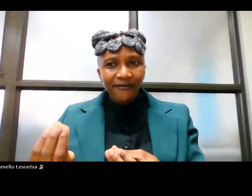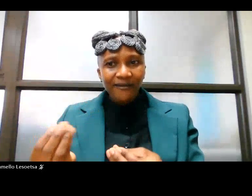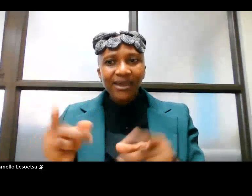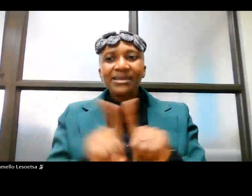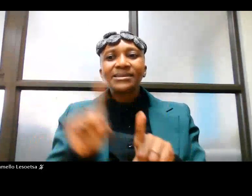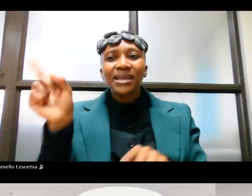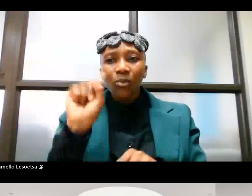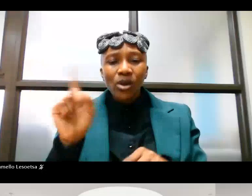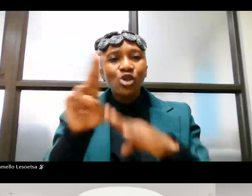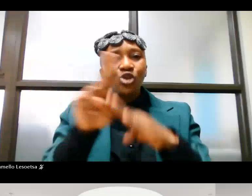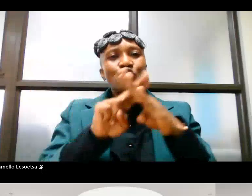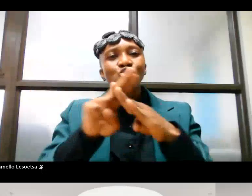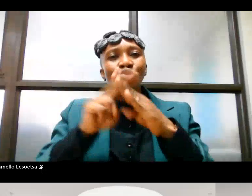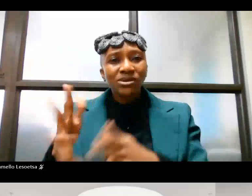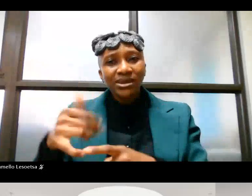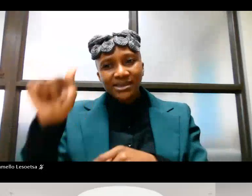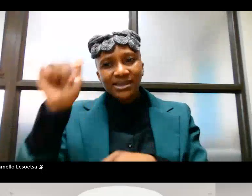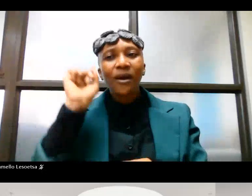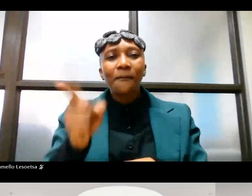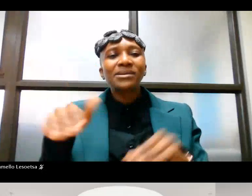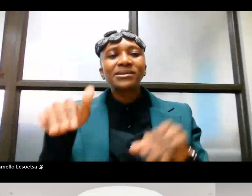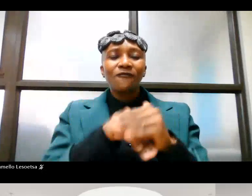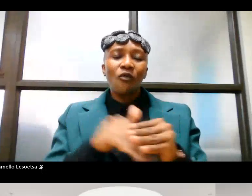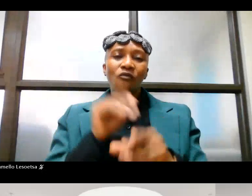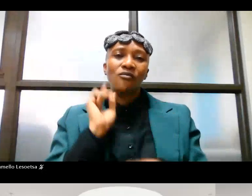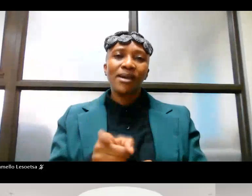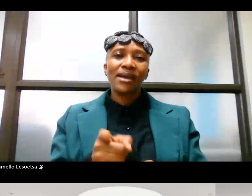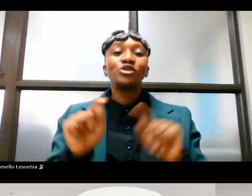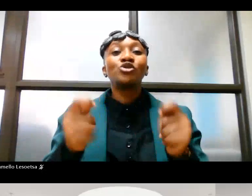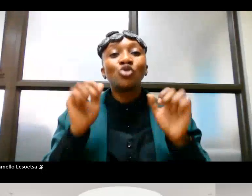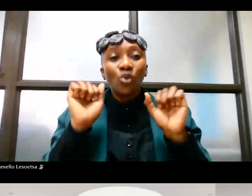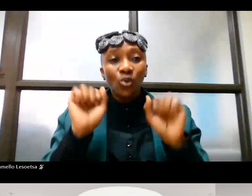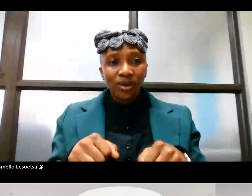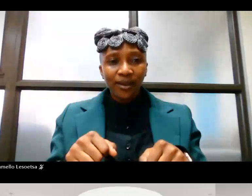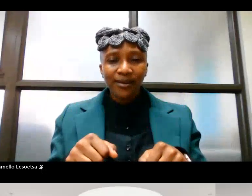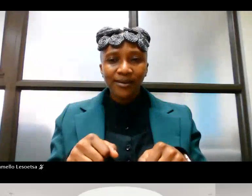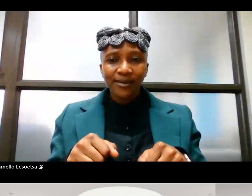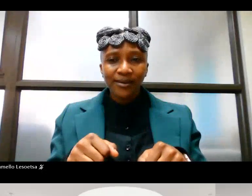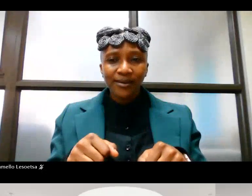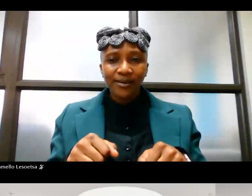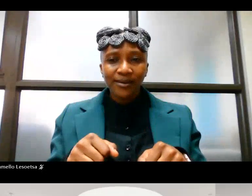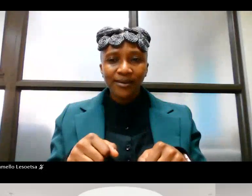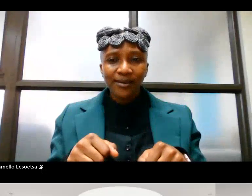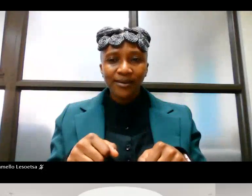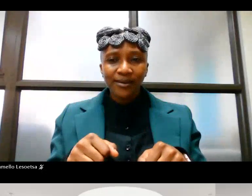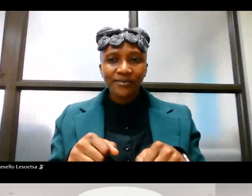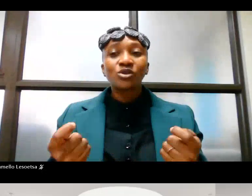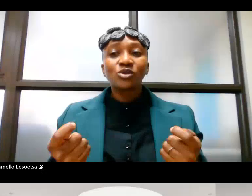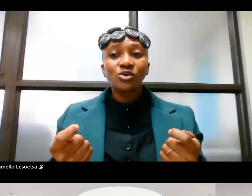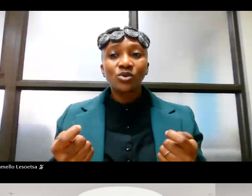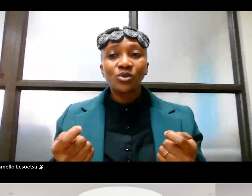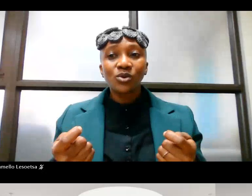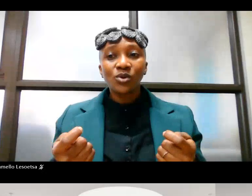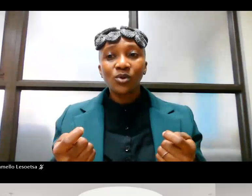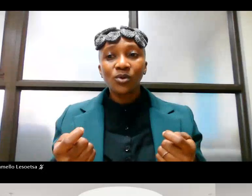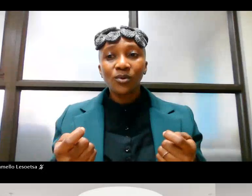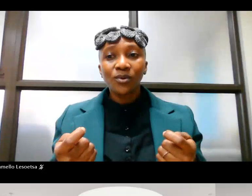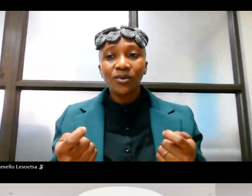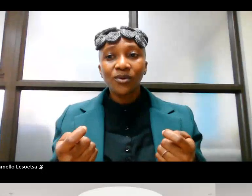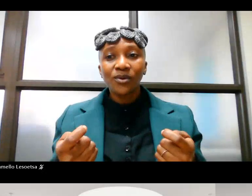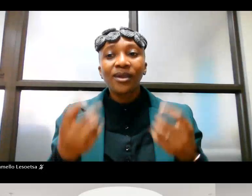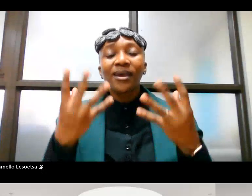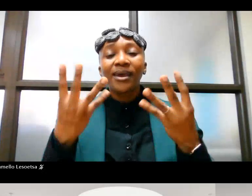has to also be involved here. So yeah, so you're going to meet Benedict, a charming fellow,